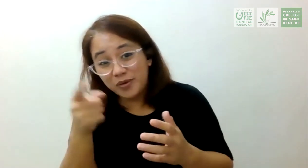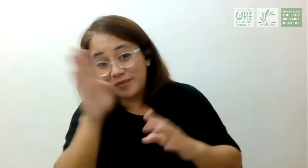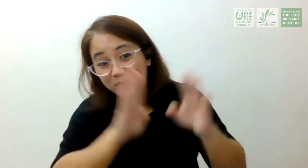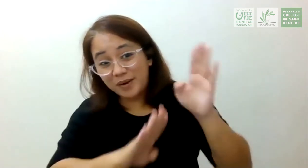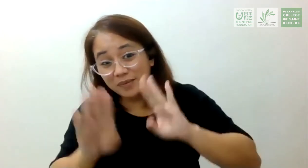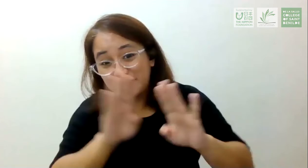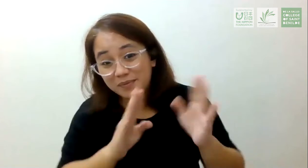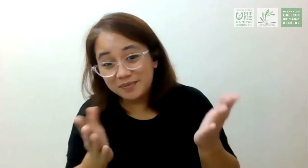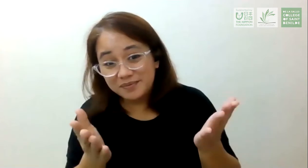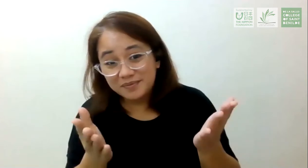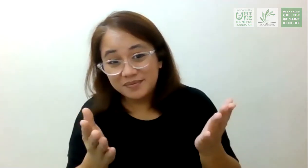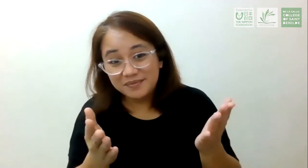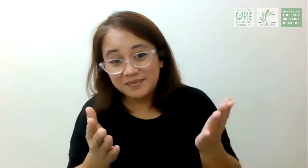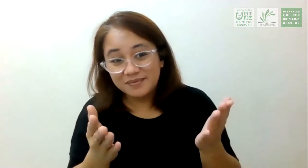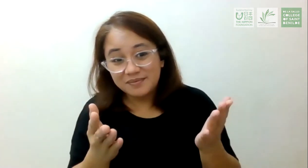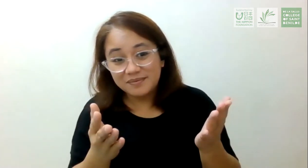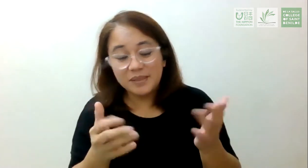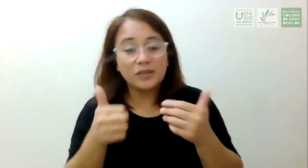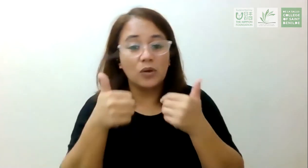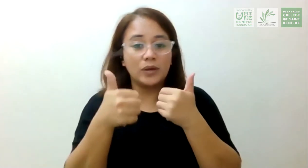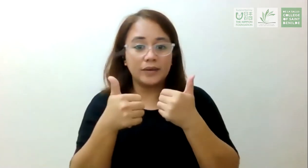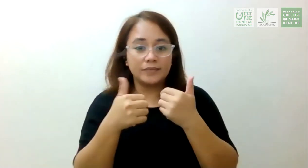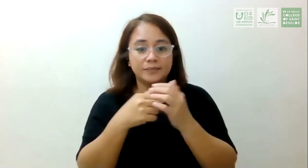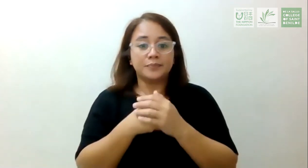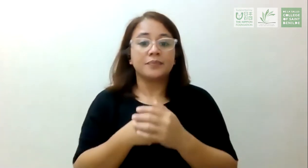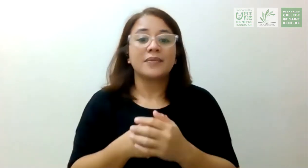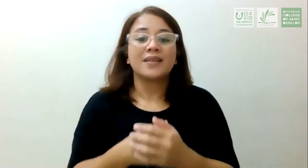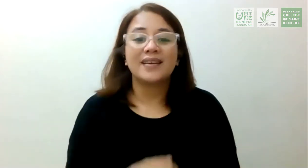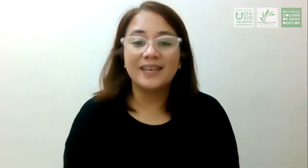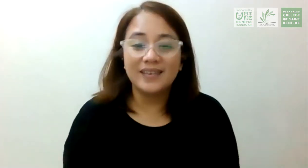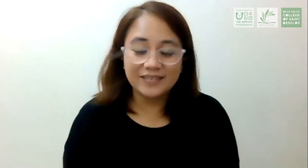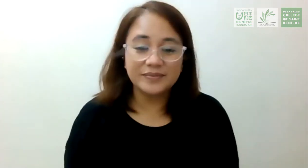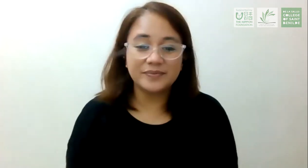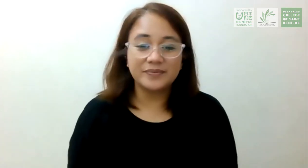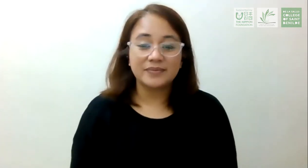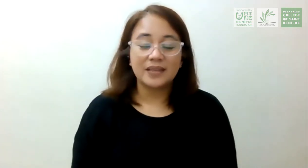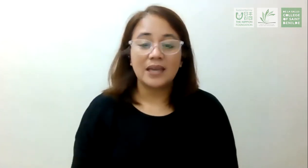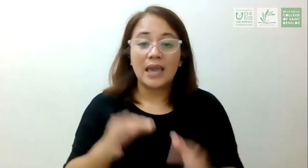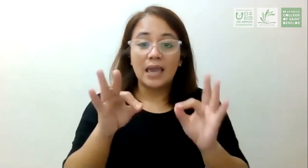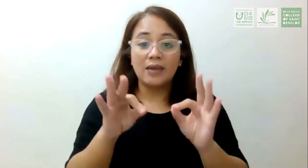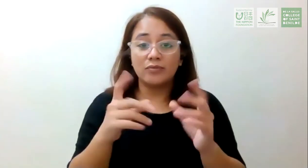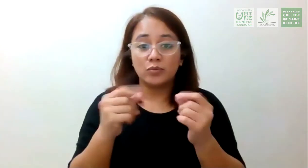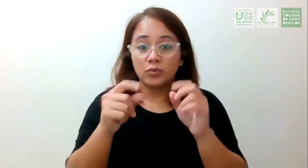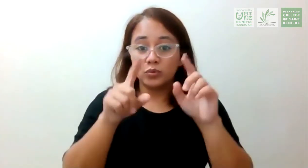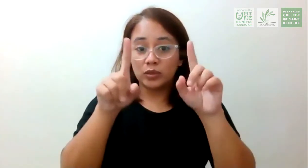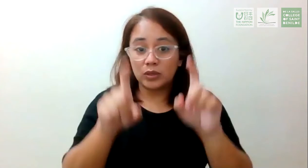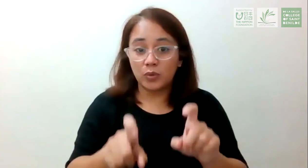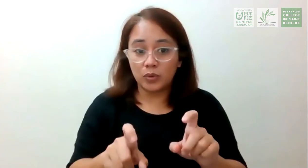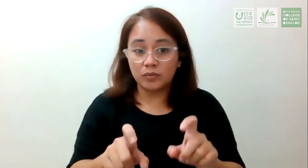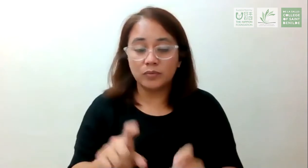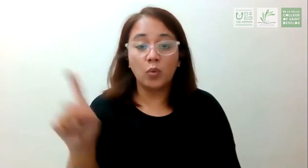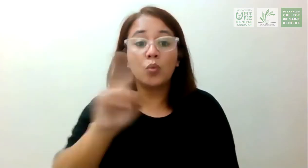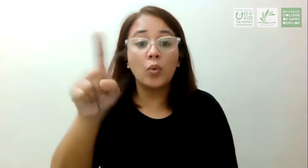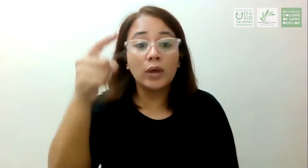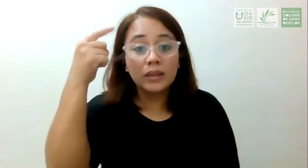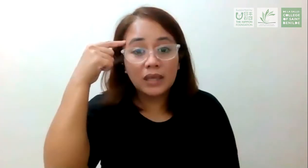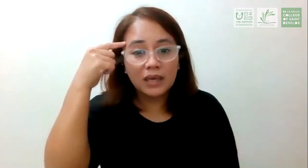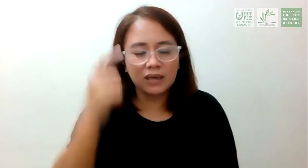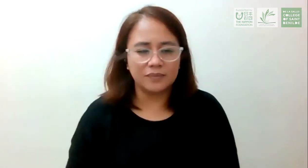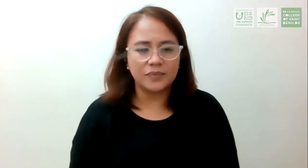Okay, so again, when you're doing the test, think about what is really the subject. The